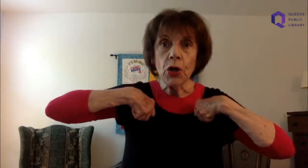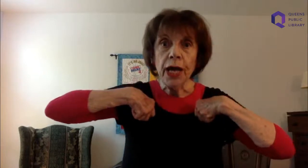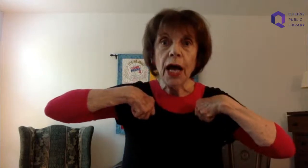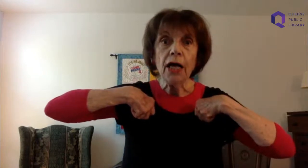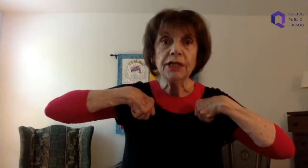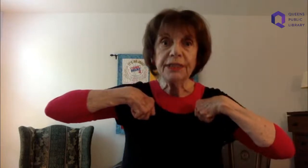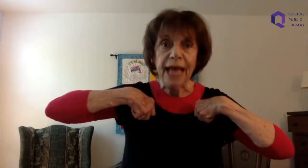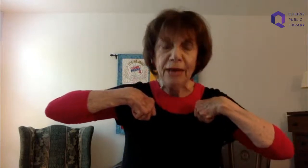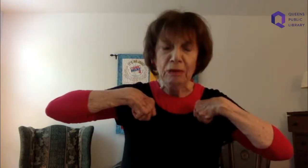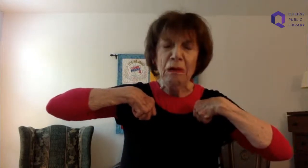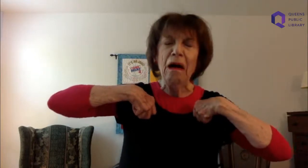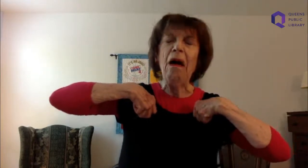heard a sound. Oh!